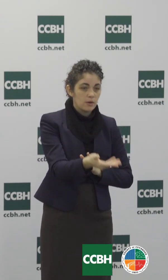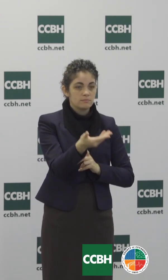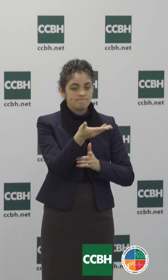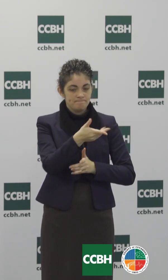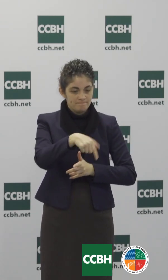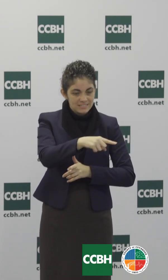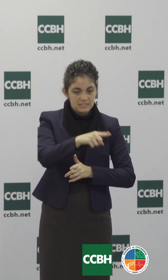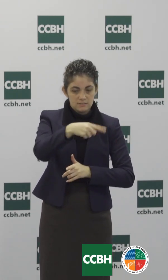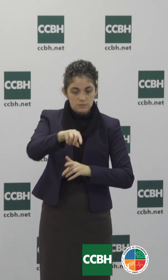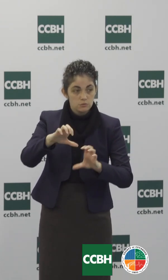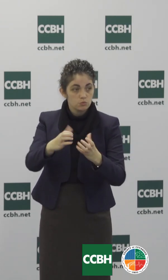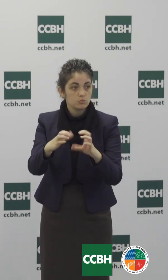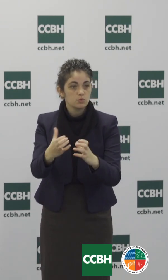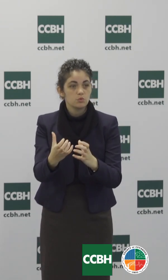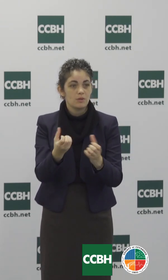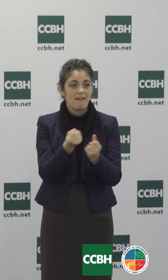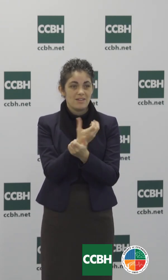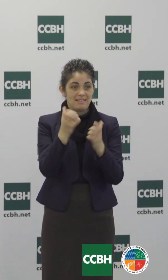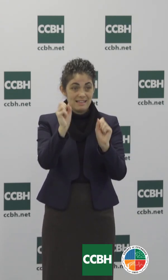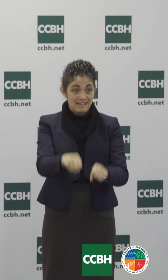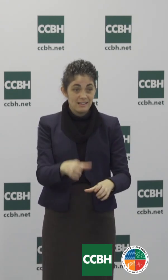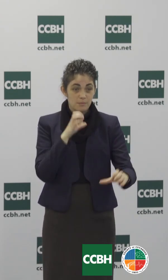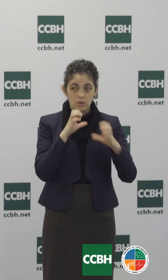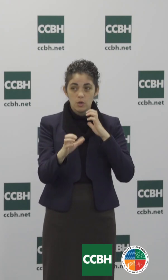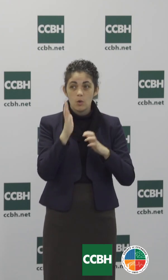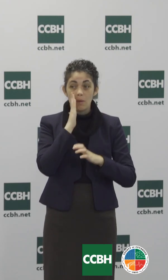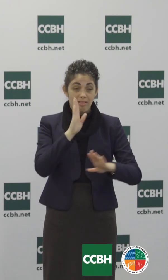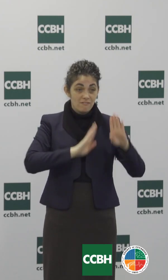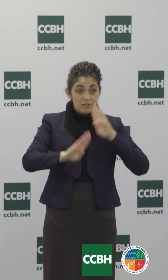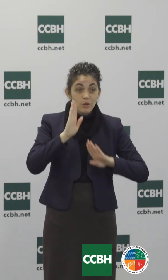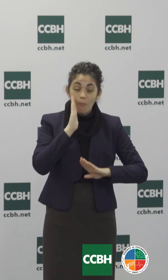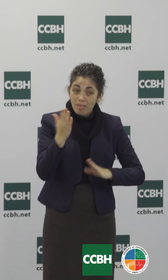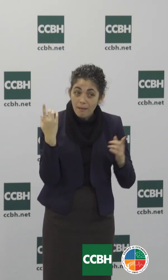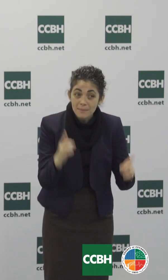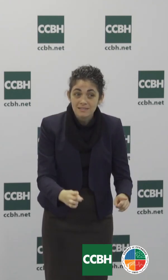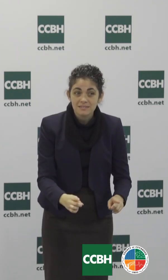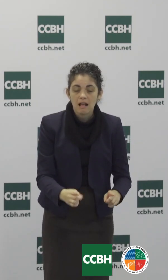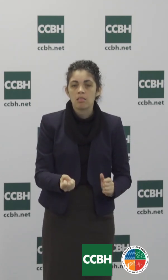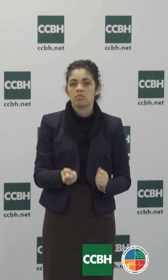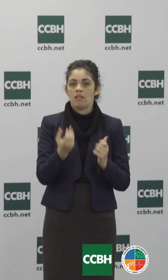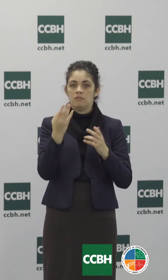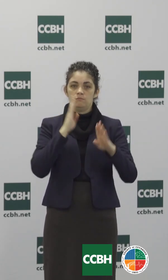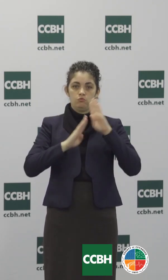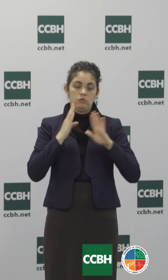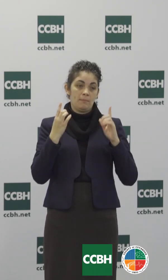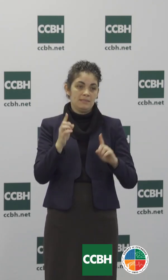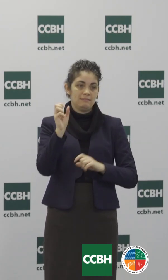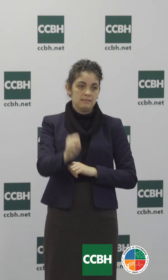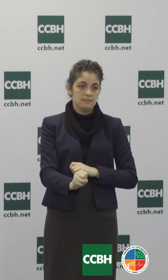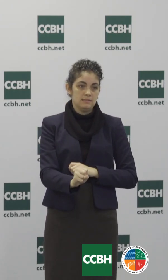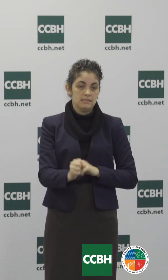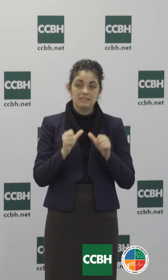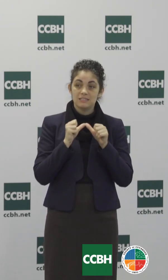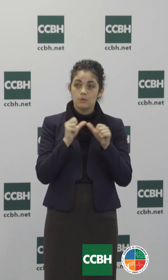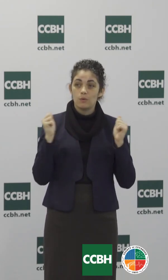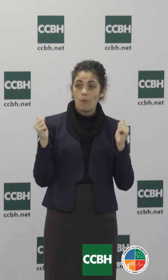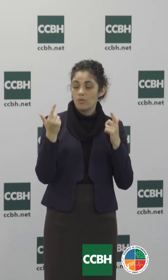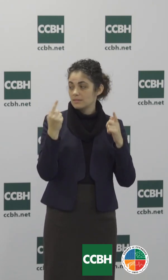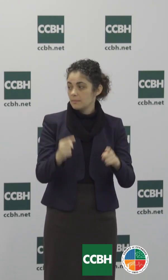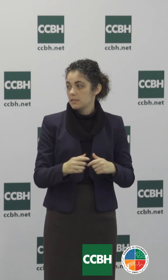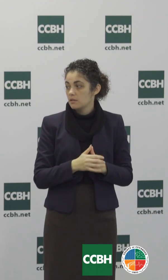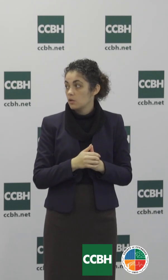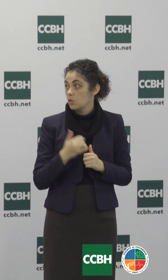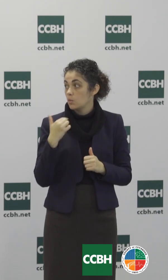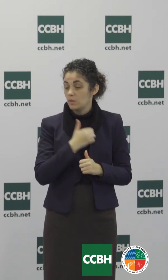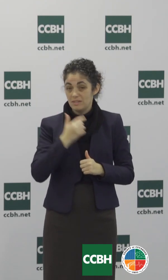can to communicate to families. There will be frustrations. There have been frustrations. I think across the board, we've heard some of